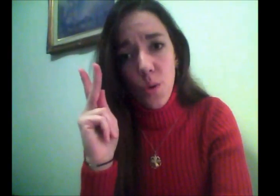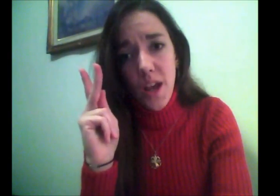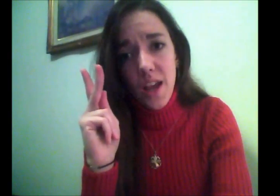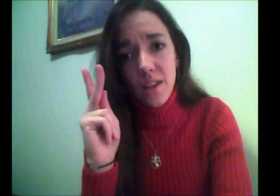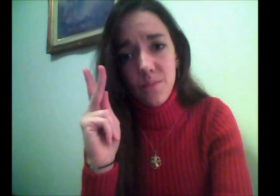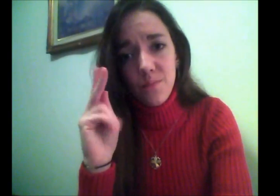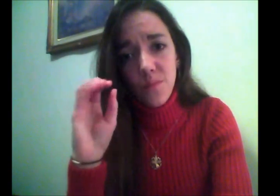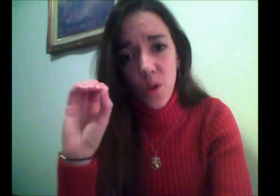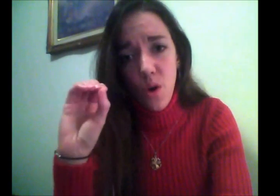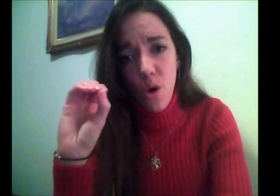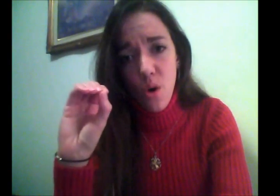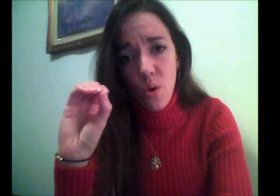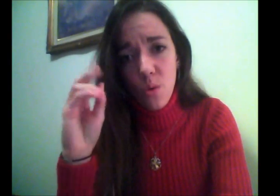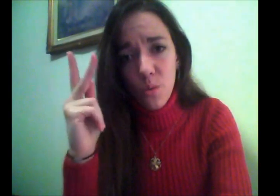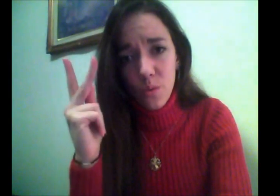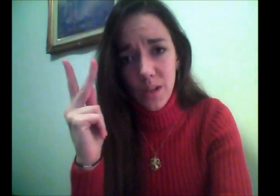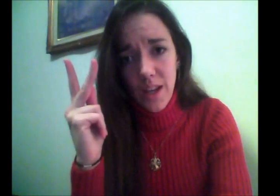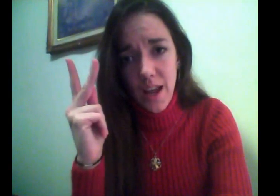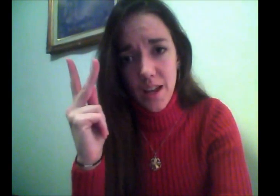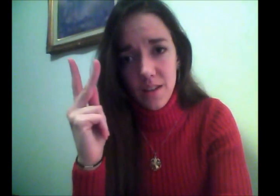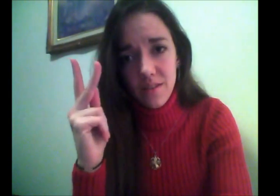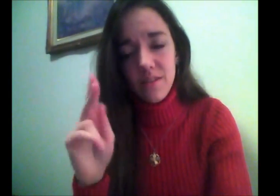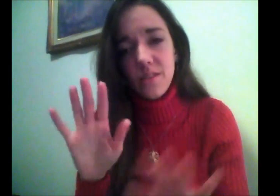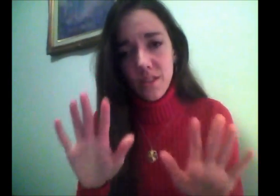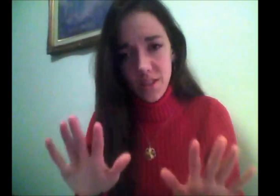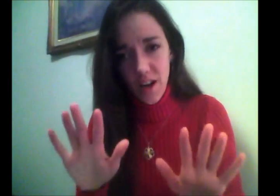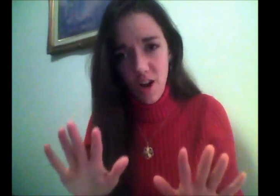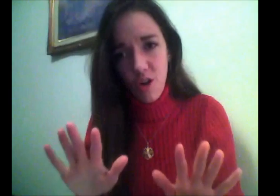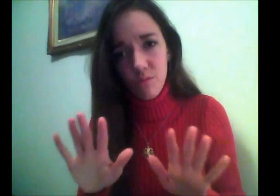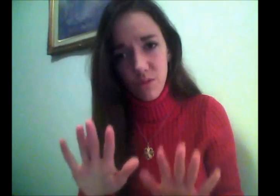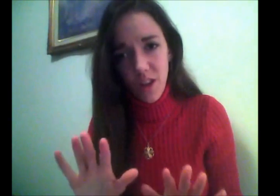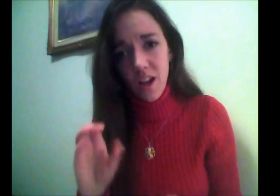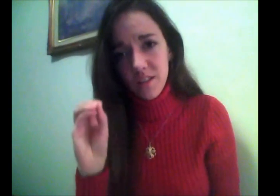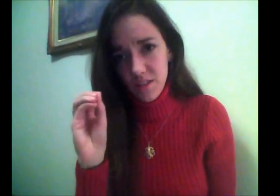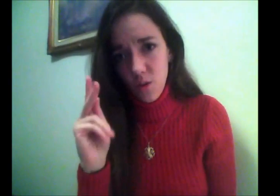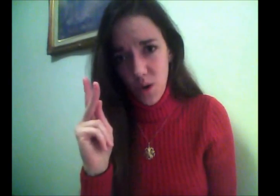okay. Okay. So stay calm, relax. It's okay.